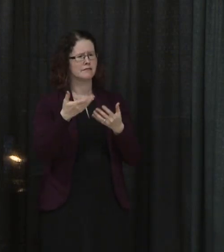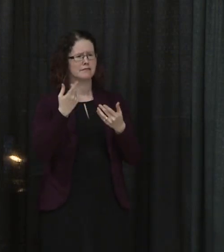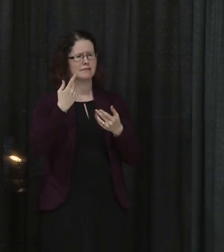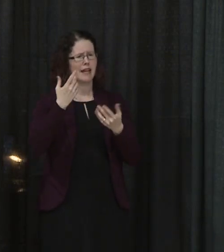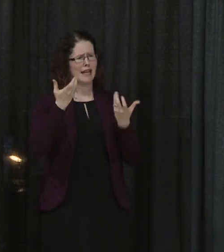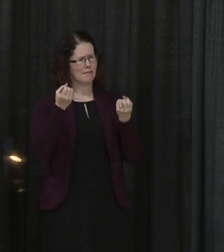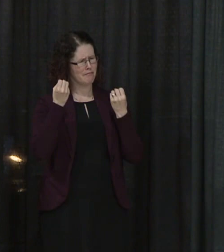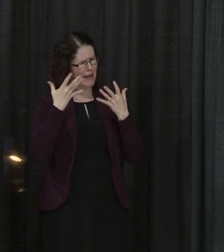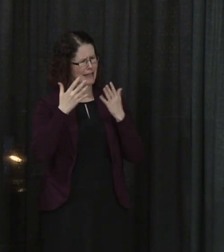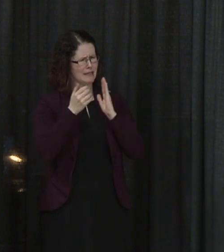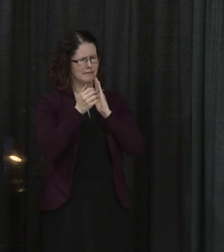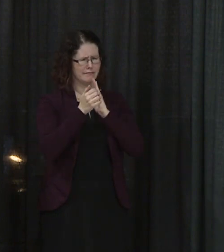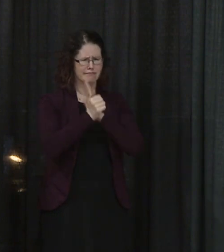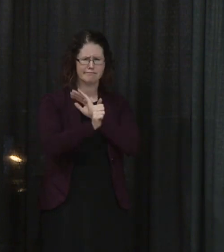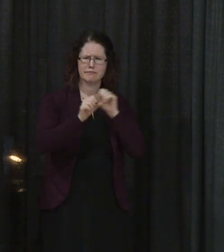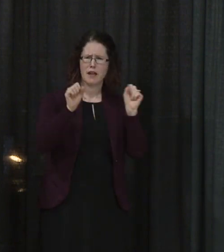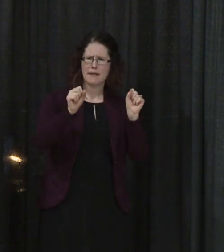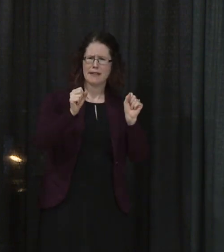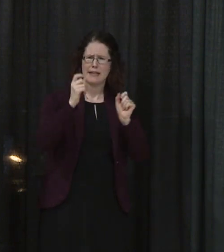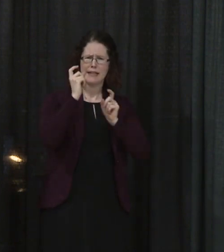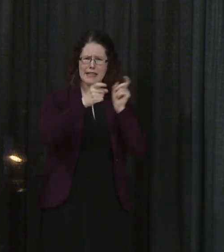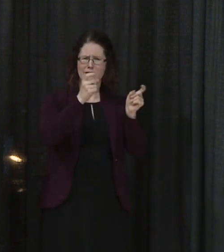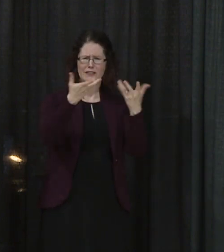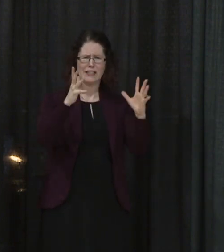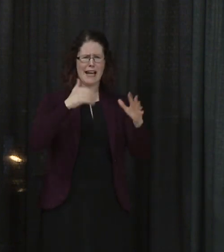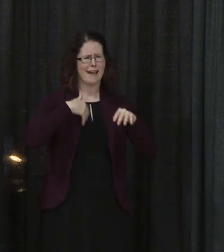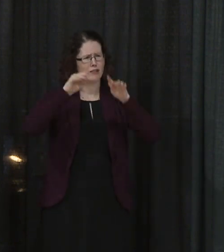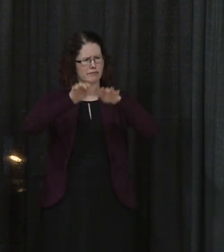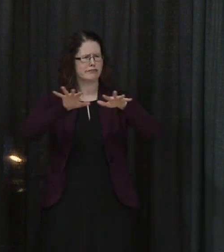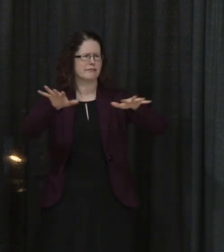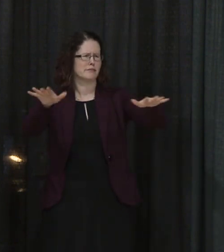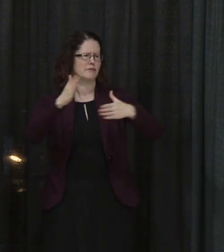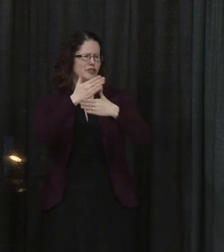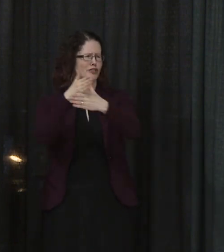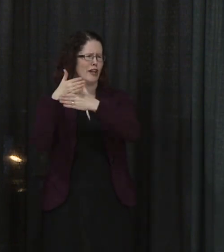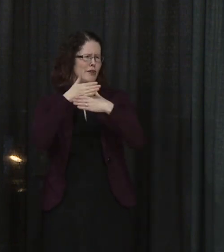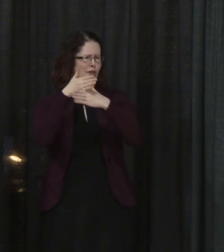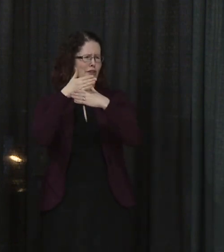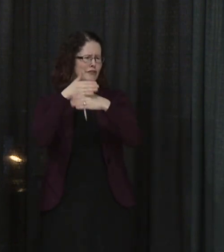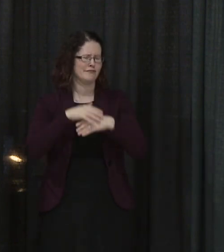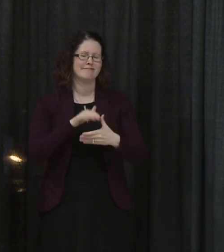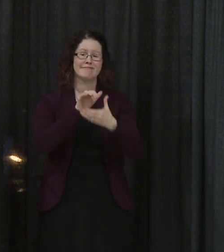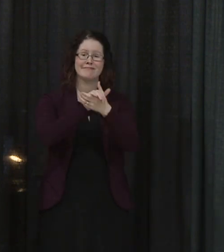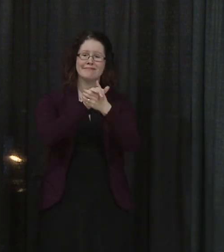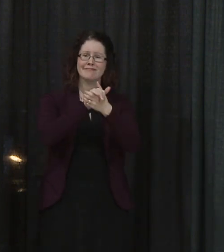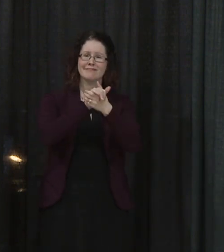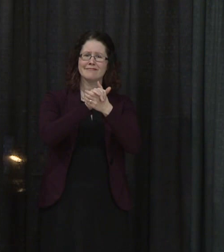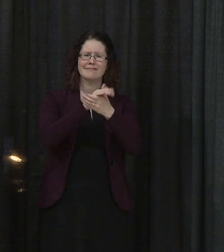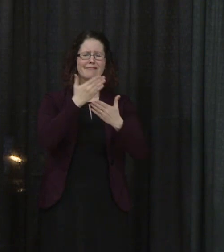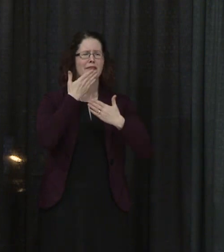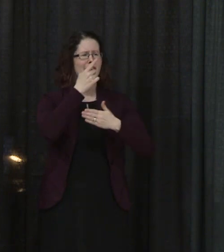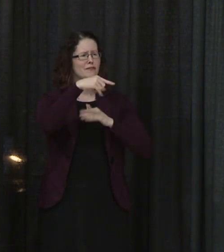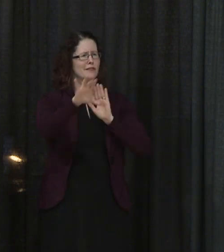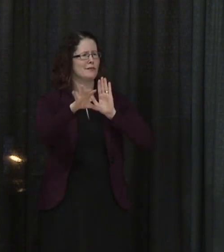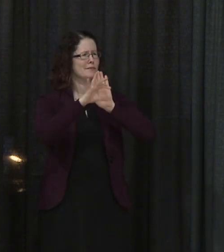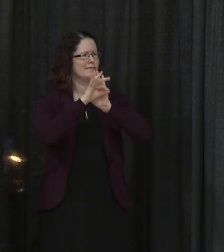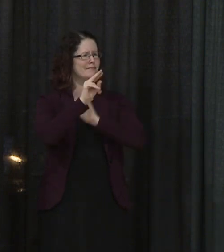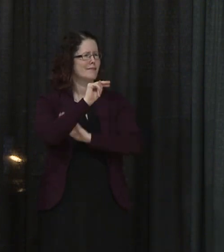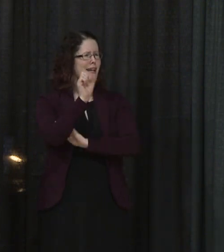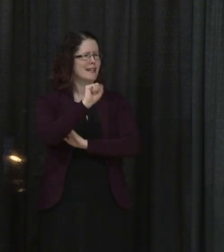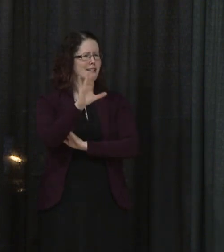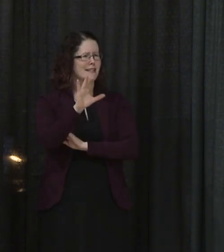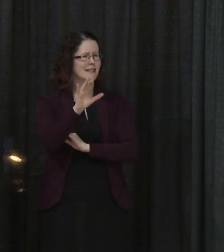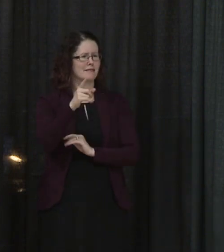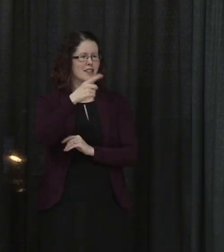gifts and abilities that you now have. Congratulations, thank you for choosing NSCC, and in a phrase,